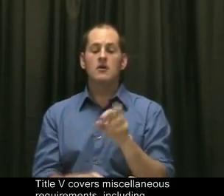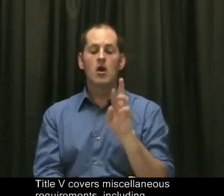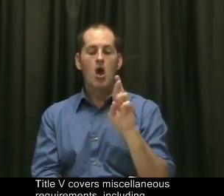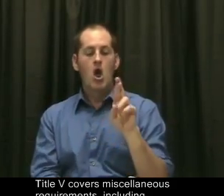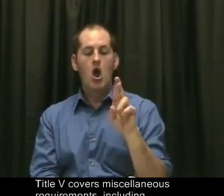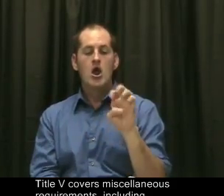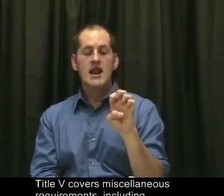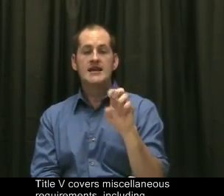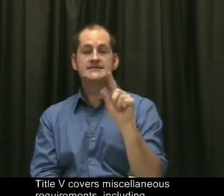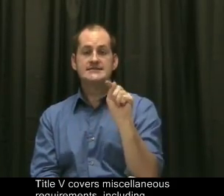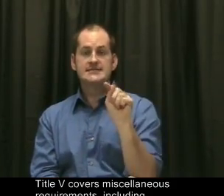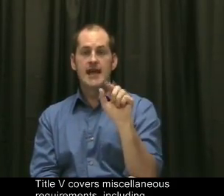retaliation.